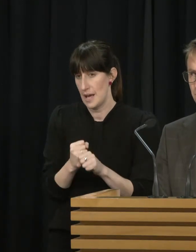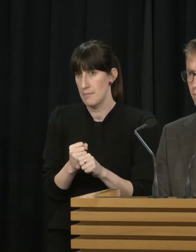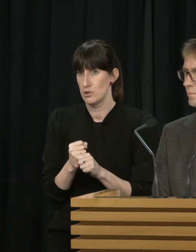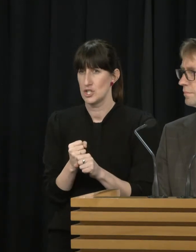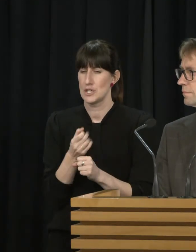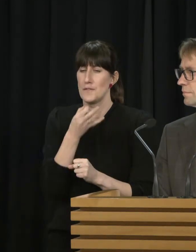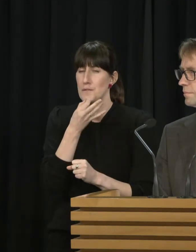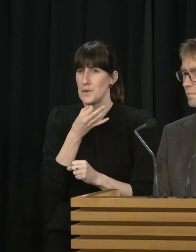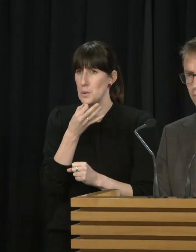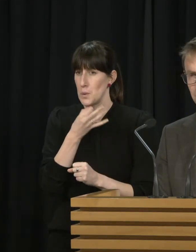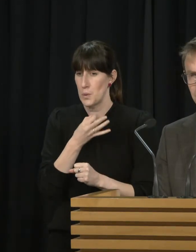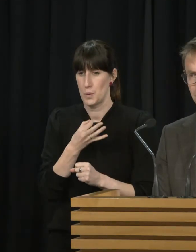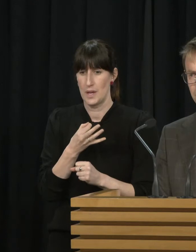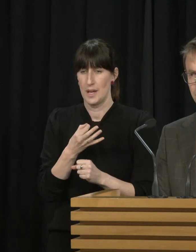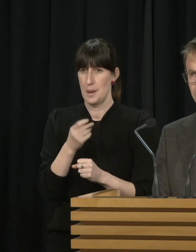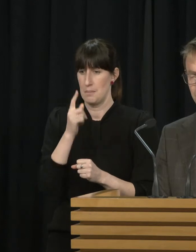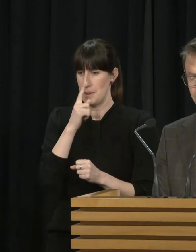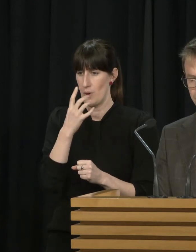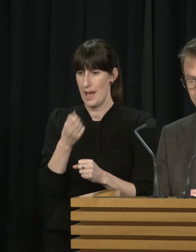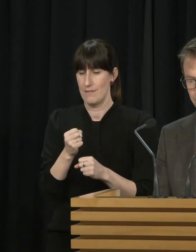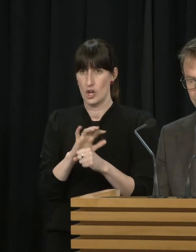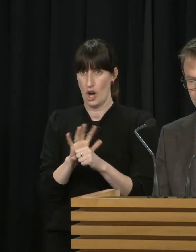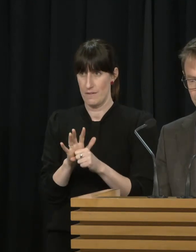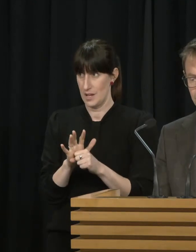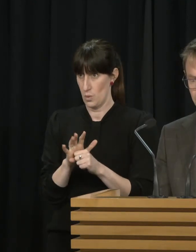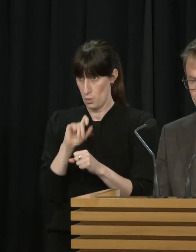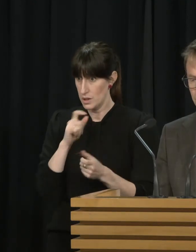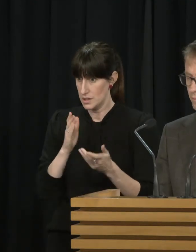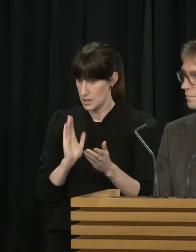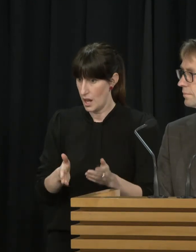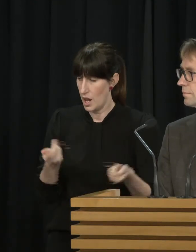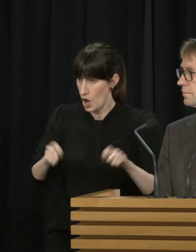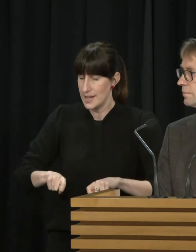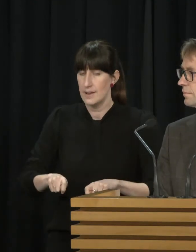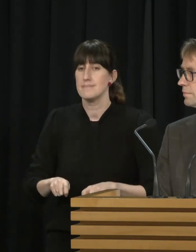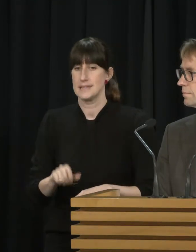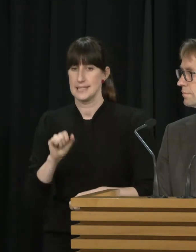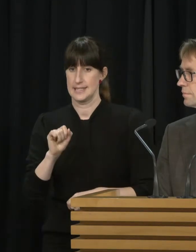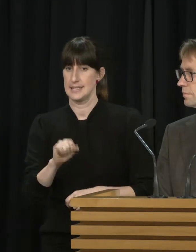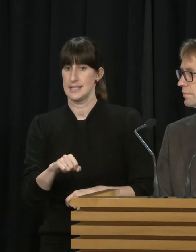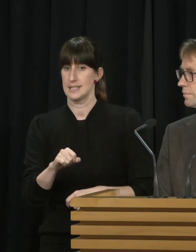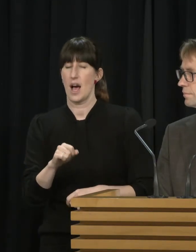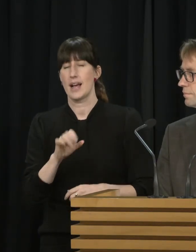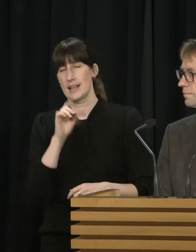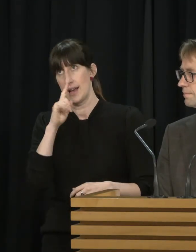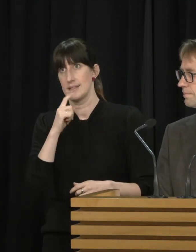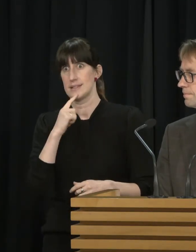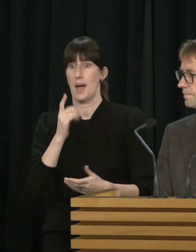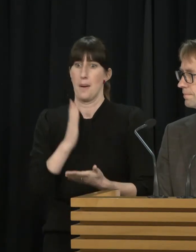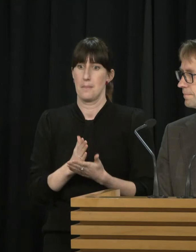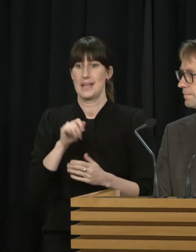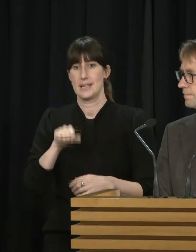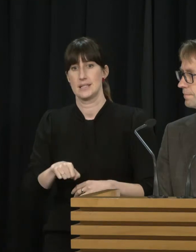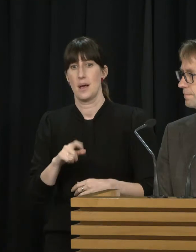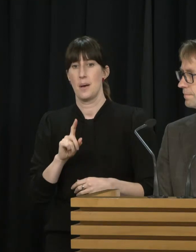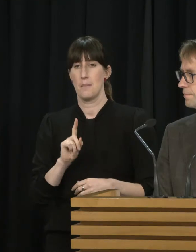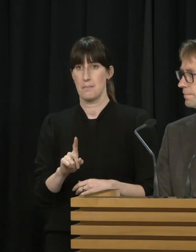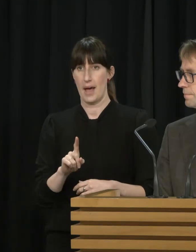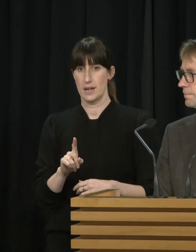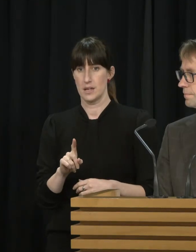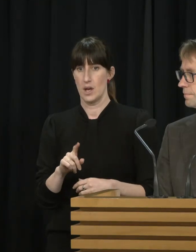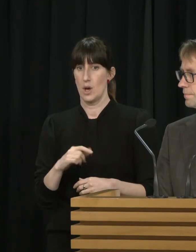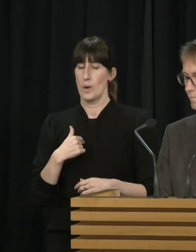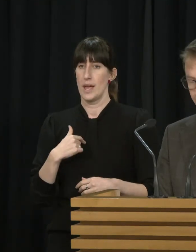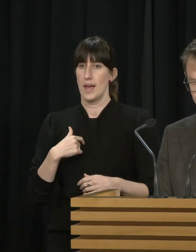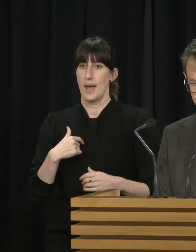situation? That is quite possible, yeah. I mean, you can never say absolute, yes or no, but certainly I think our tolerance for risk here is